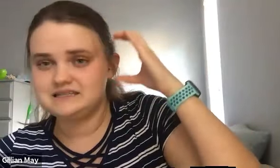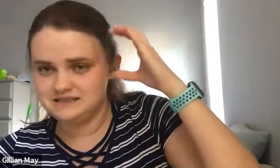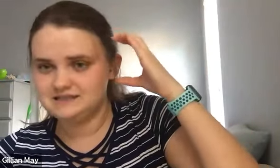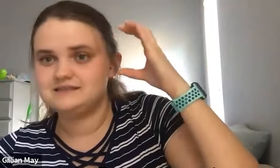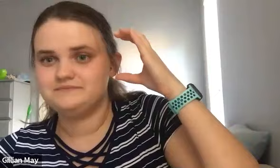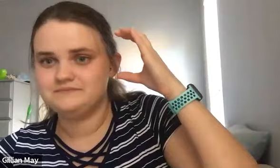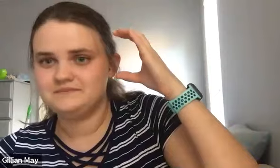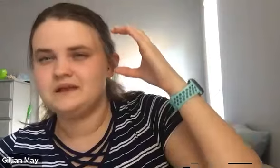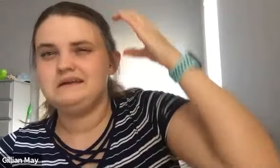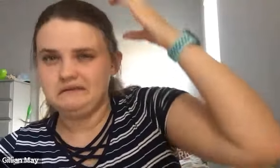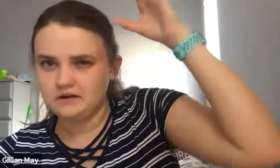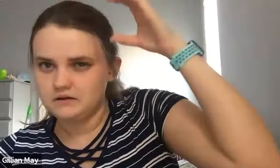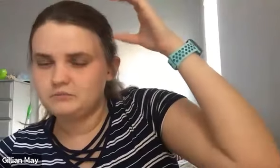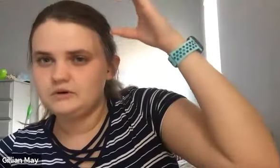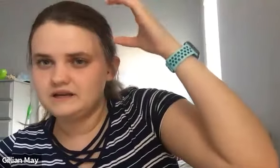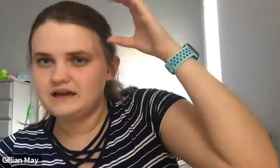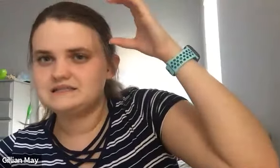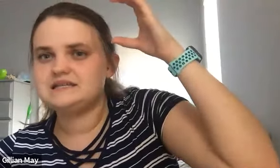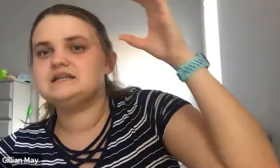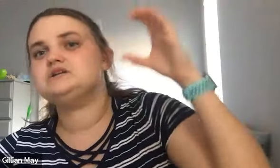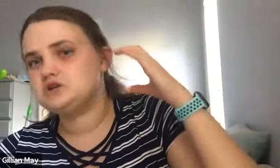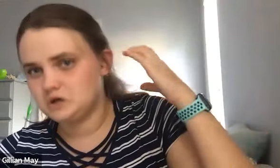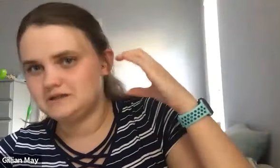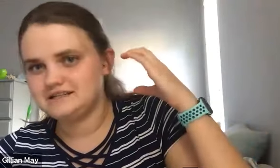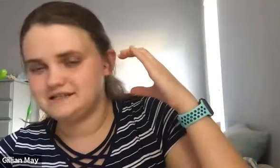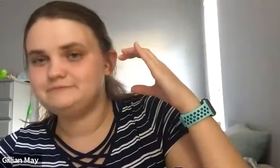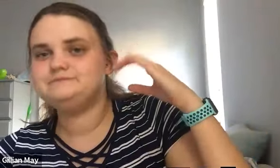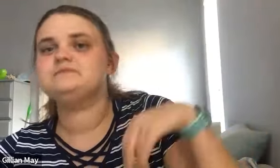cousin, boy cousin, girl cousin,